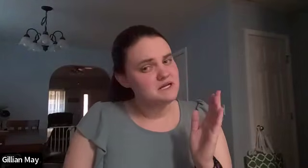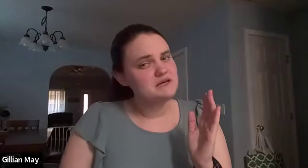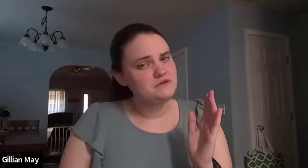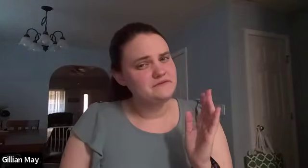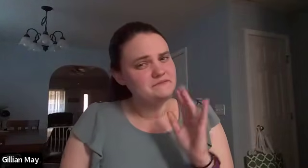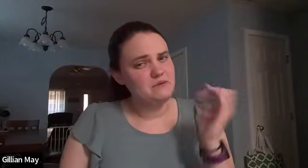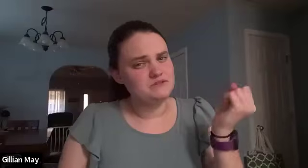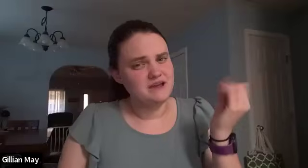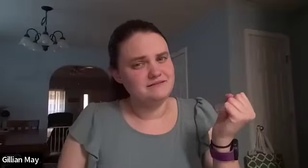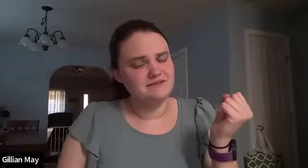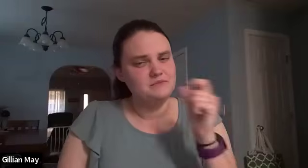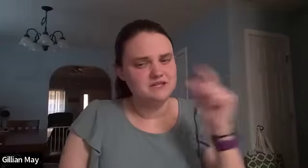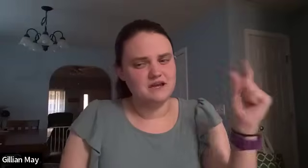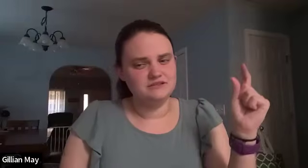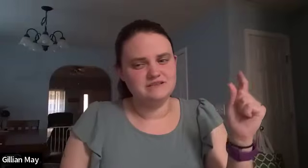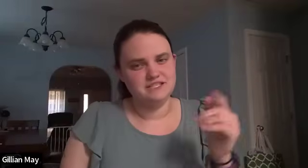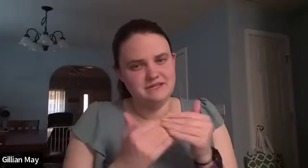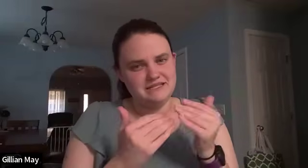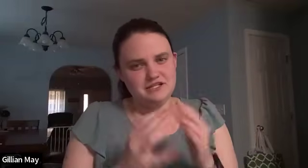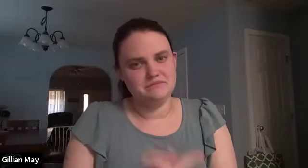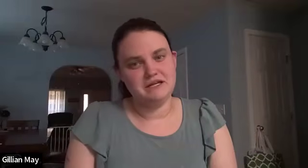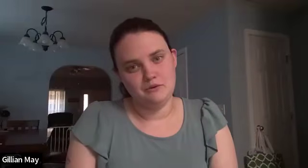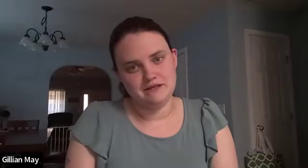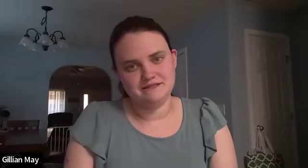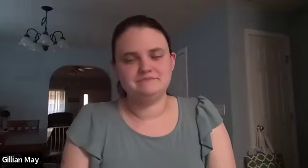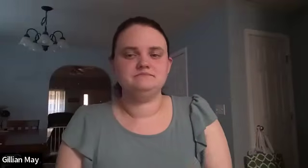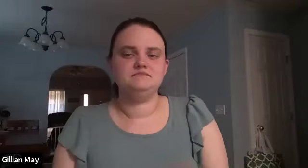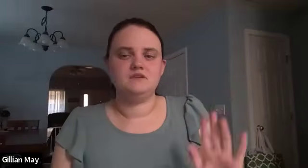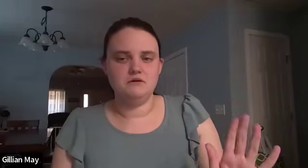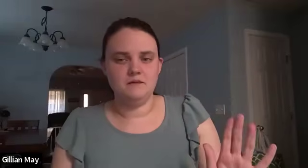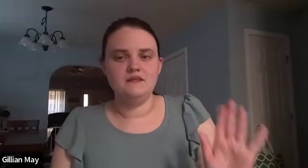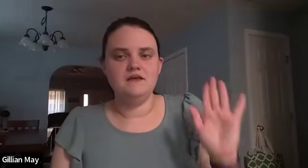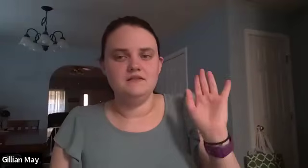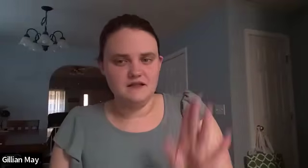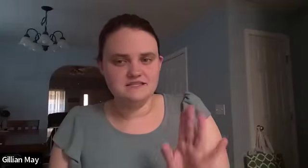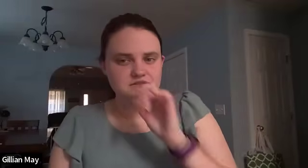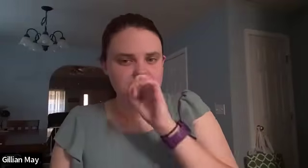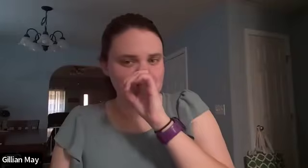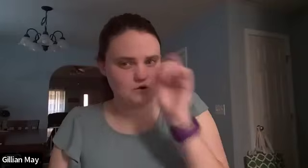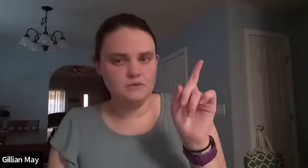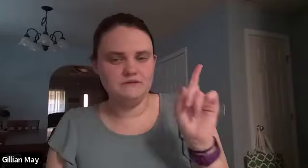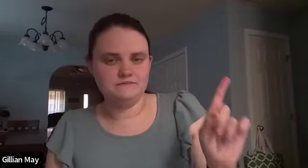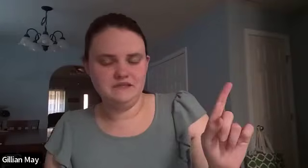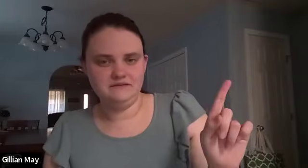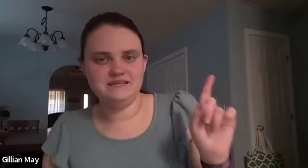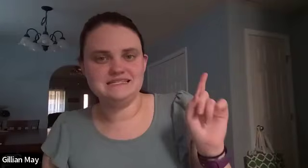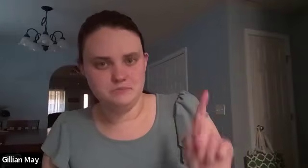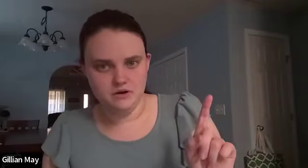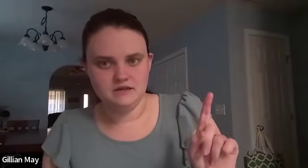Sometimes they will sign titles just to be easier, but not always. Okay. The last thing I was going to do before we leave is